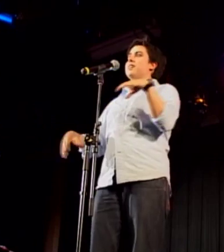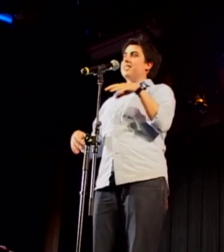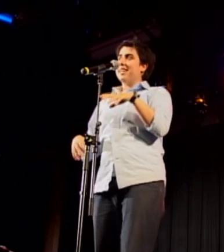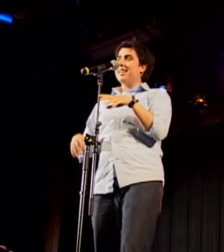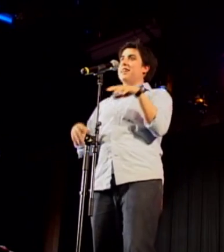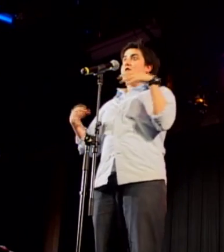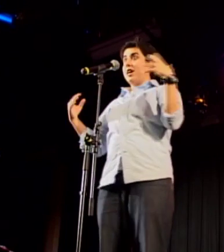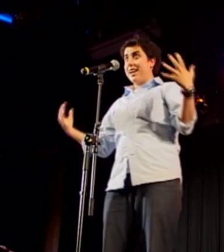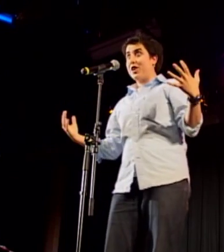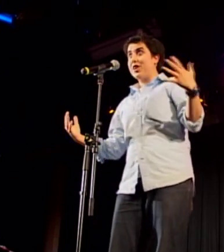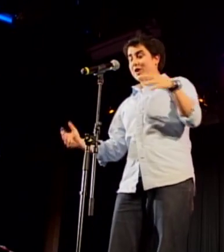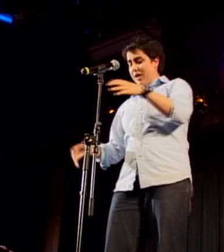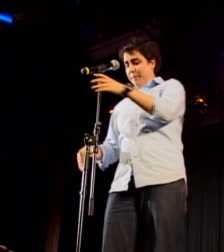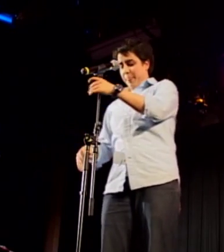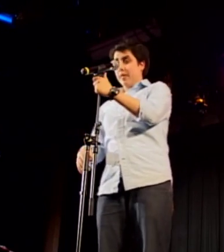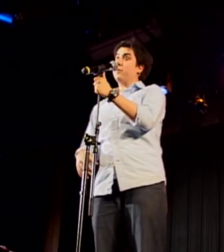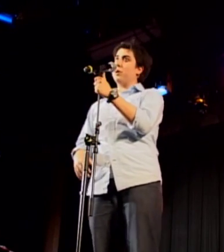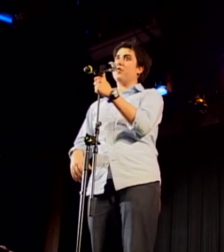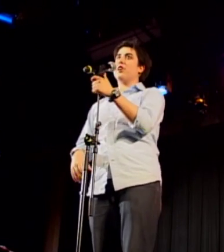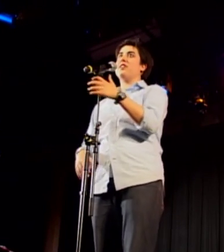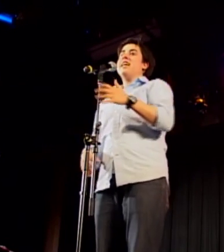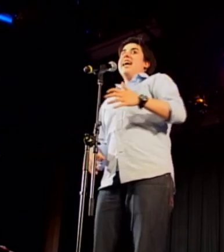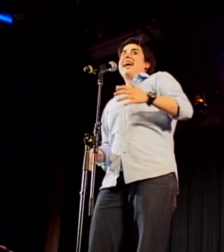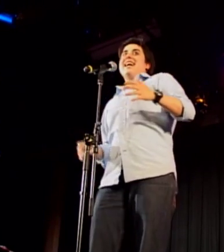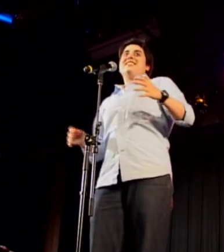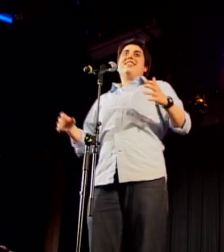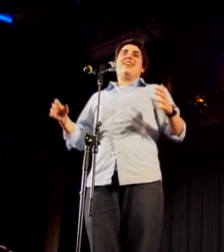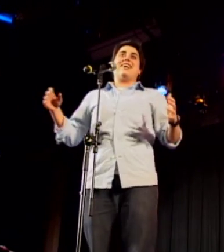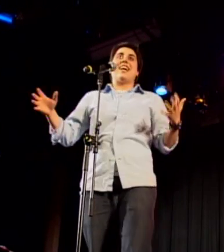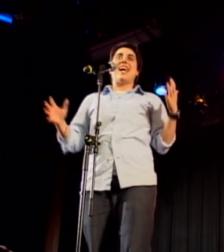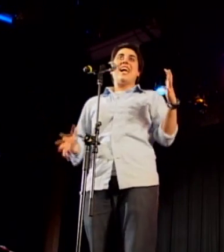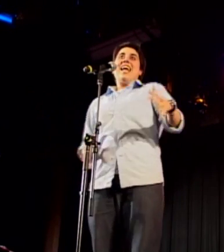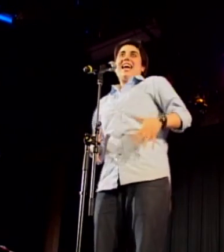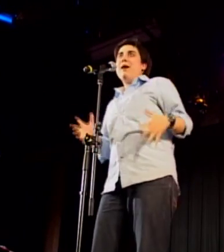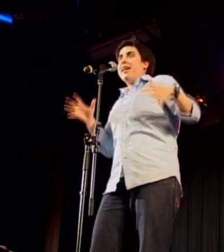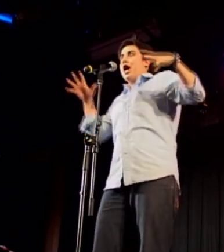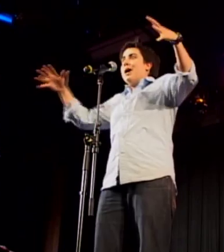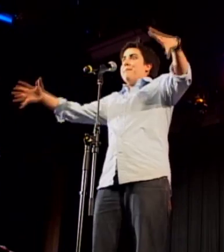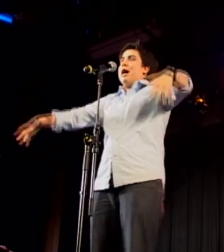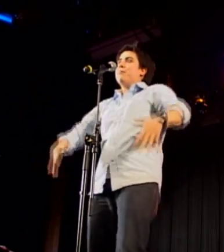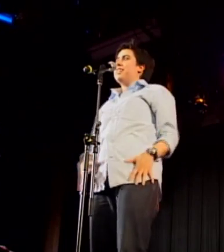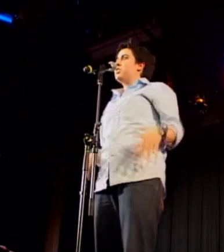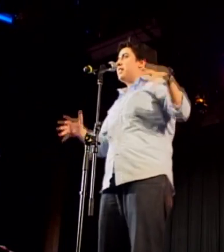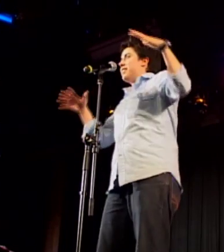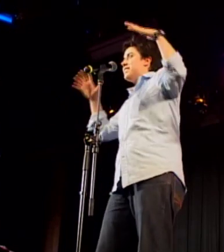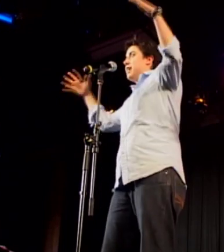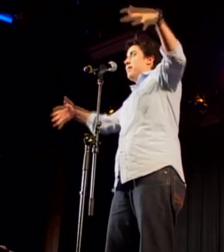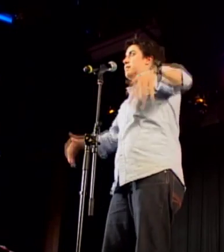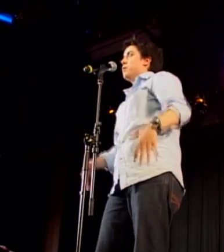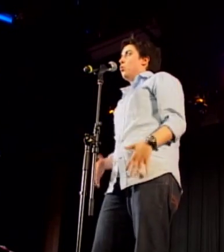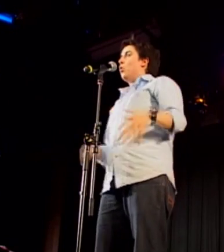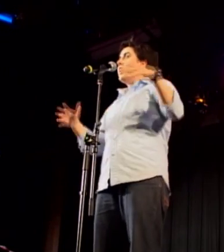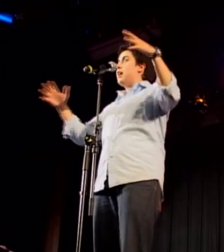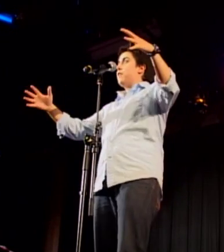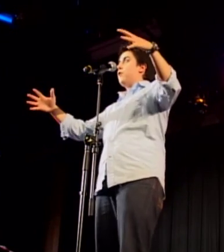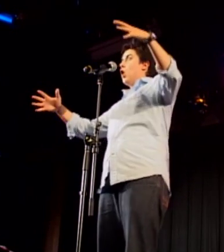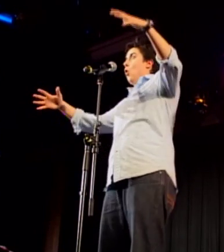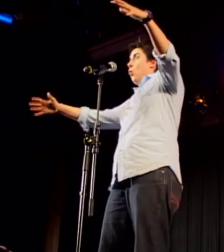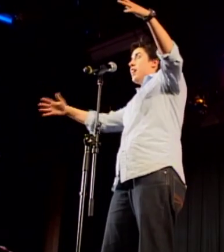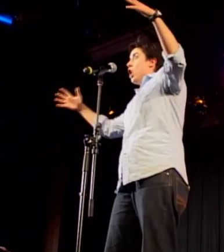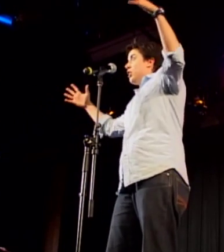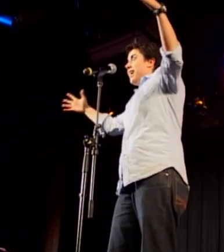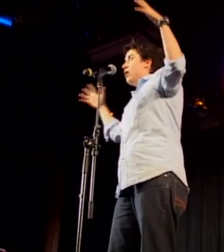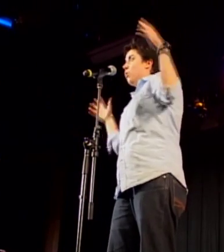First black president, if y'all haven't heard, we've heard. And I'm like, all right, Mom, let's think about something. What